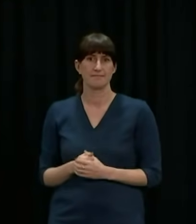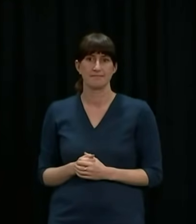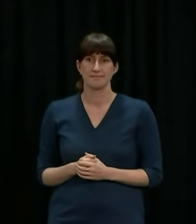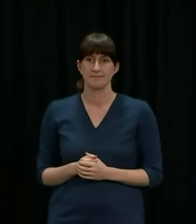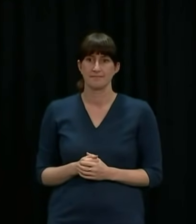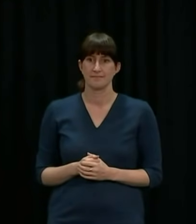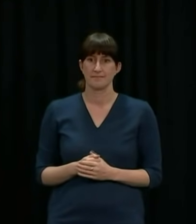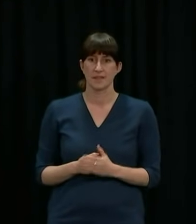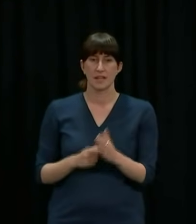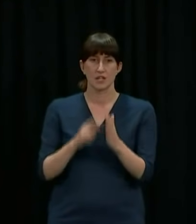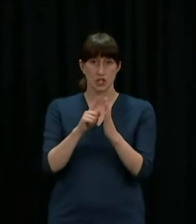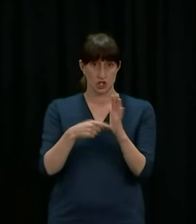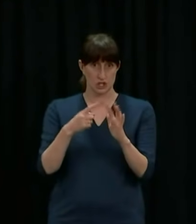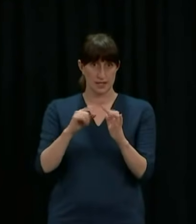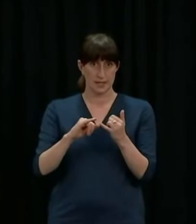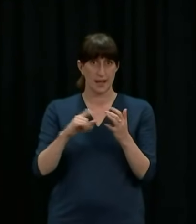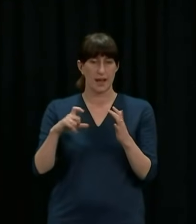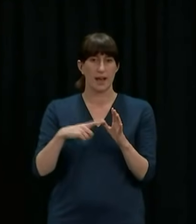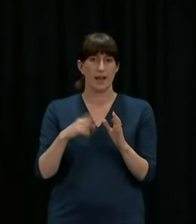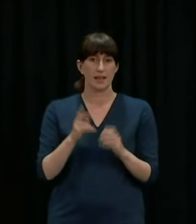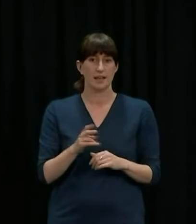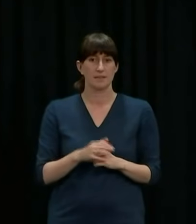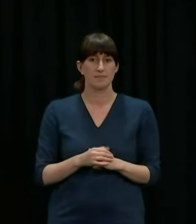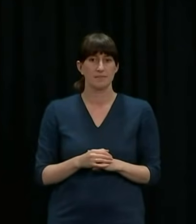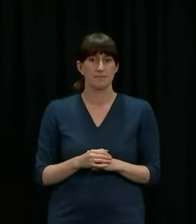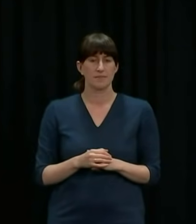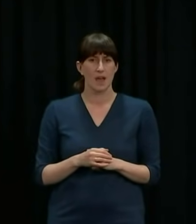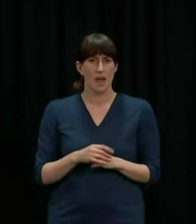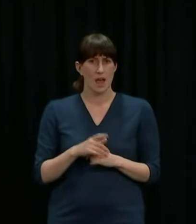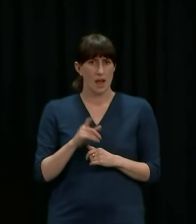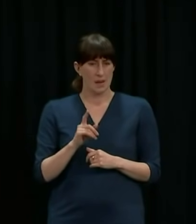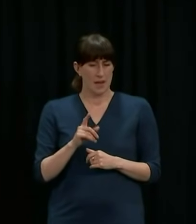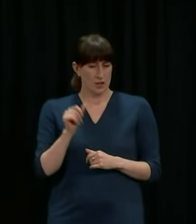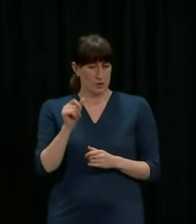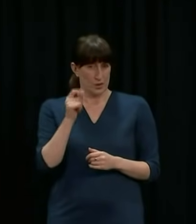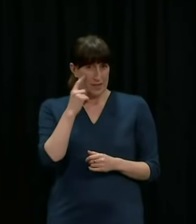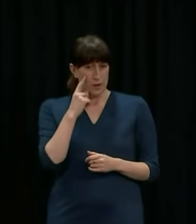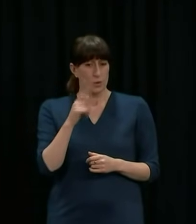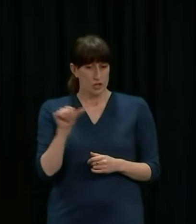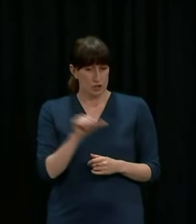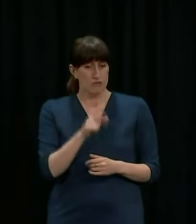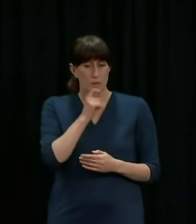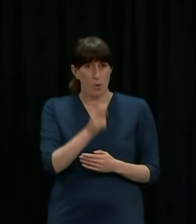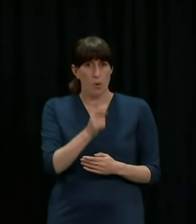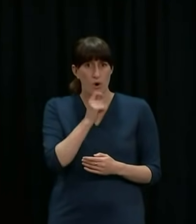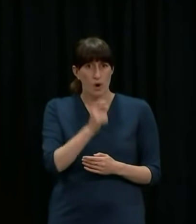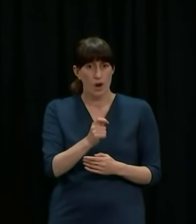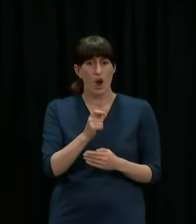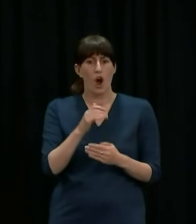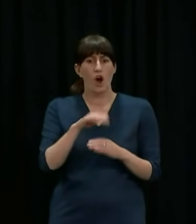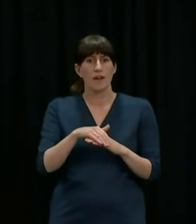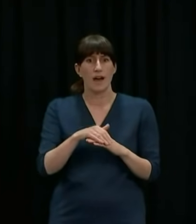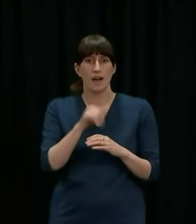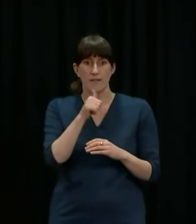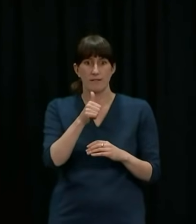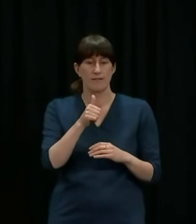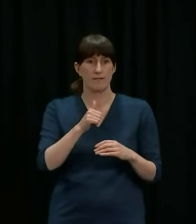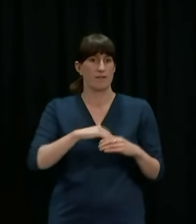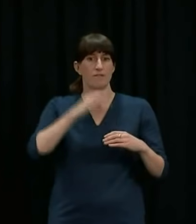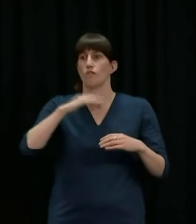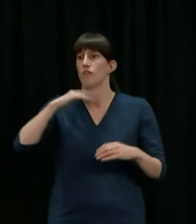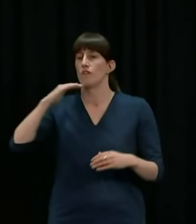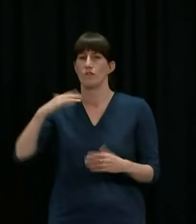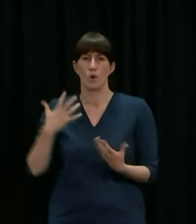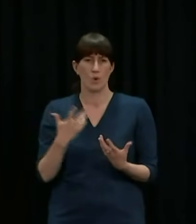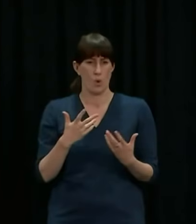Should the surge capacity be reported in those numbers, do you think? It's not it's not generally reported. This